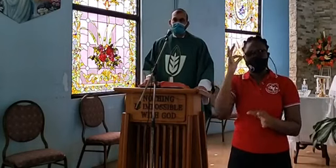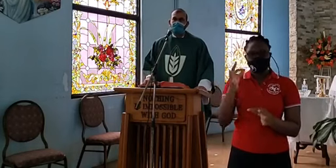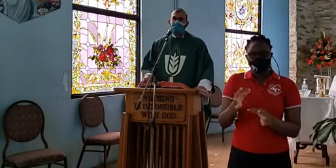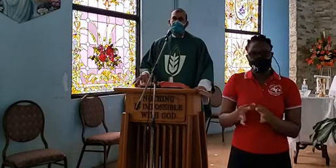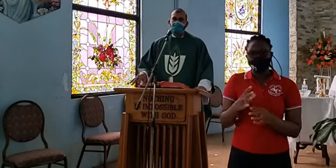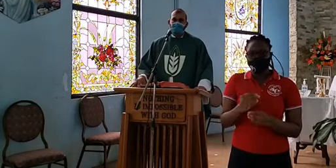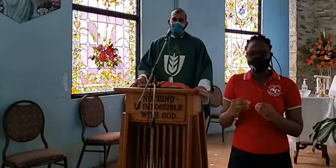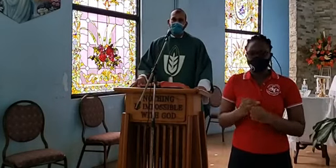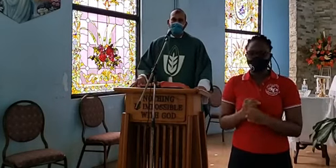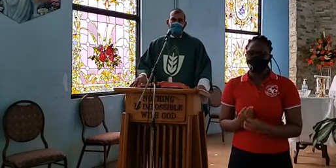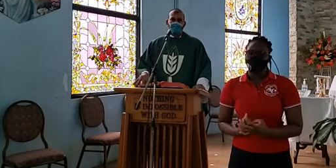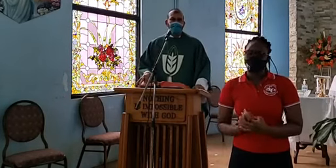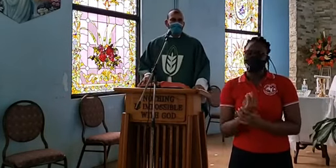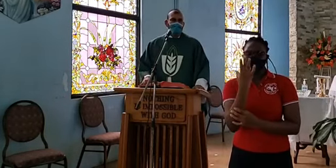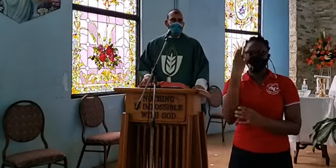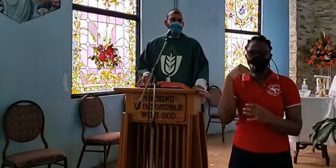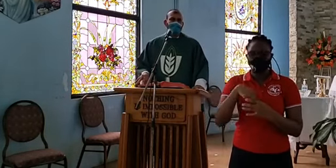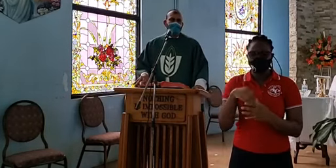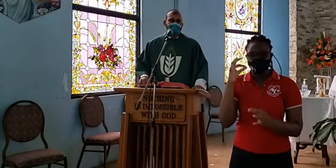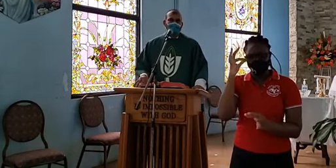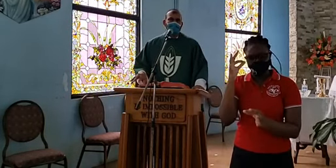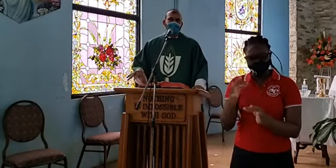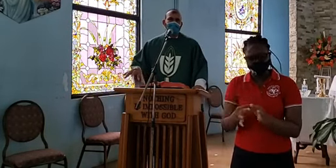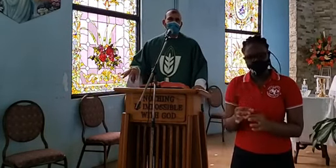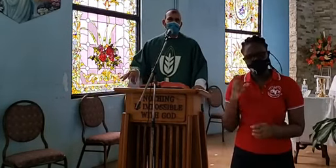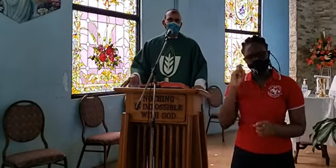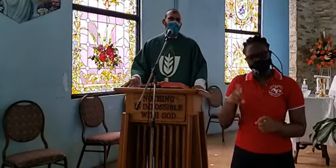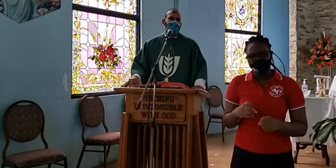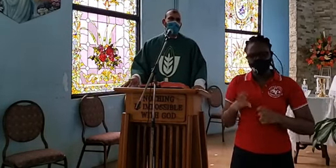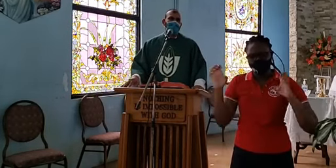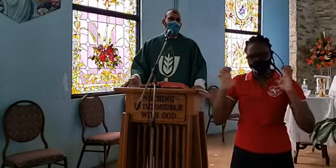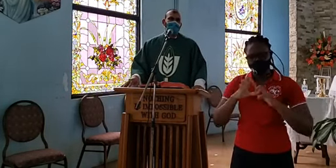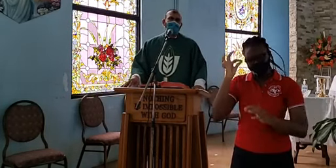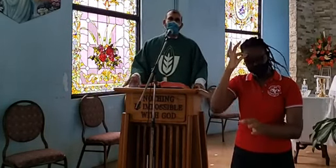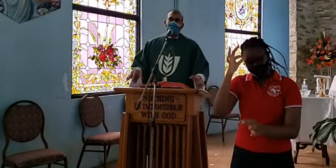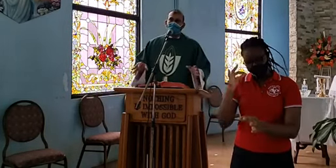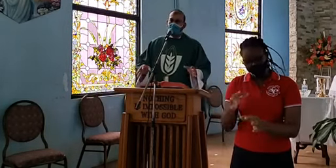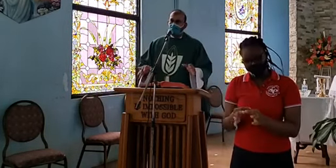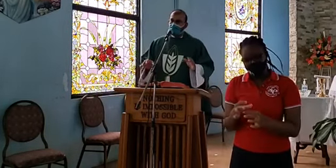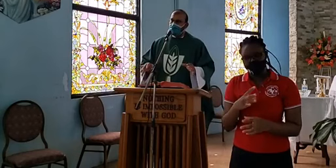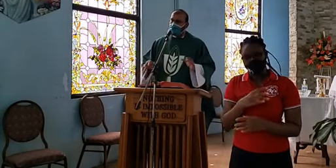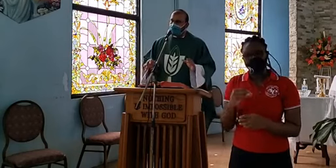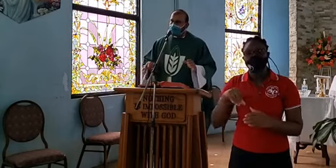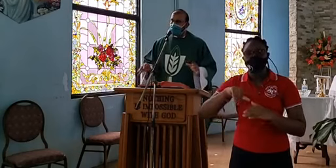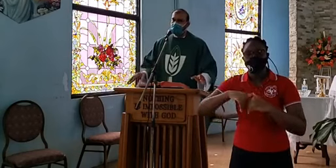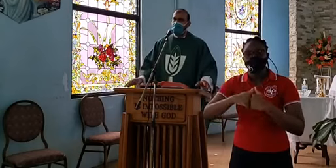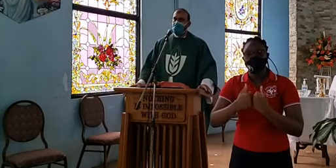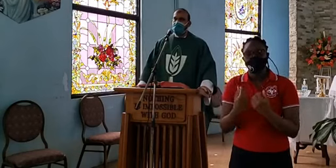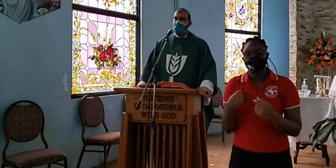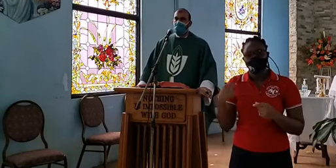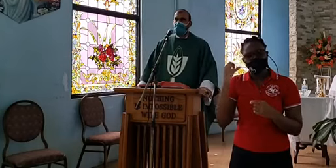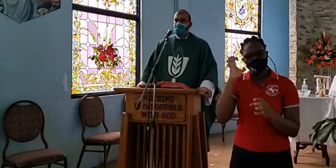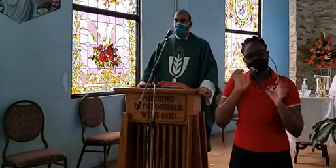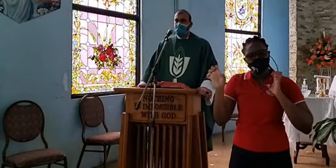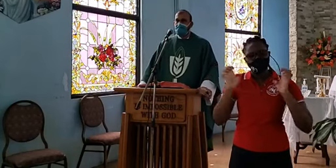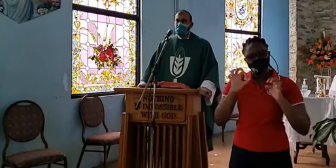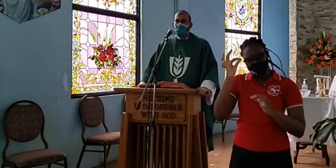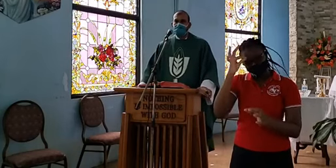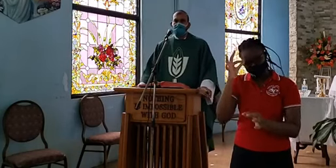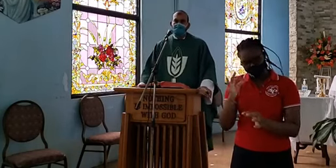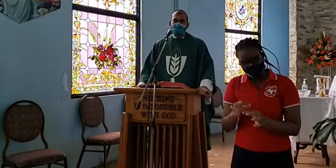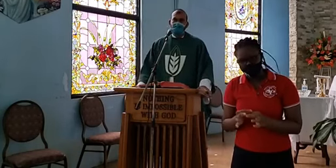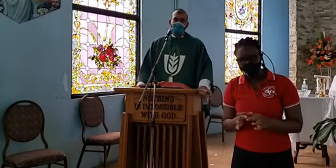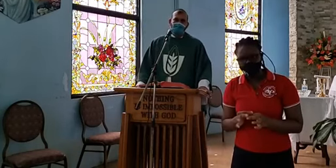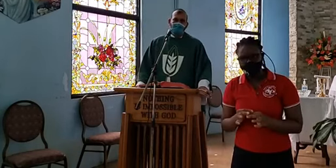and grow in faith, we need to exercise faith. And how do we exercise faith?